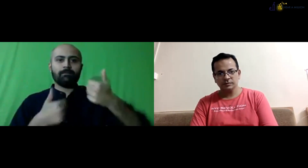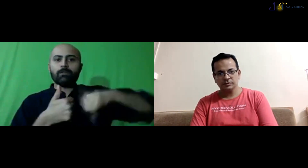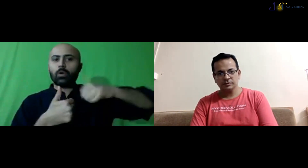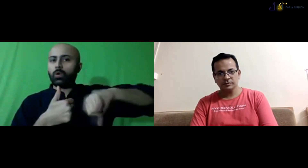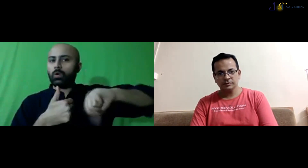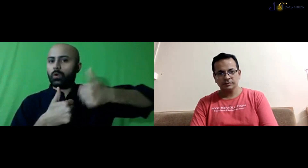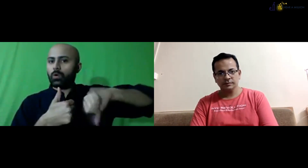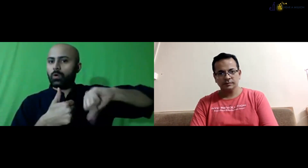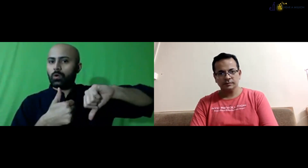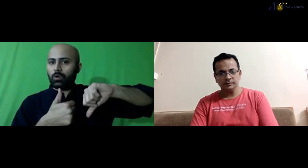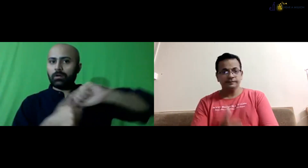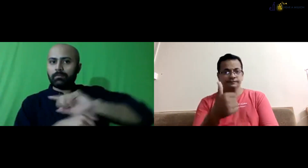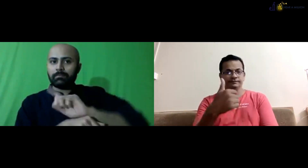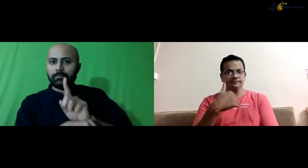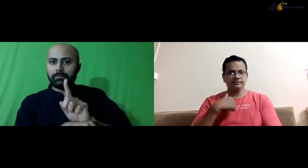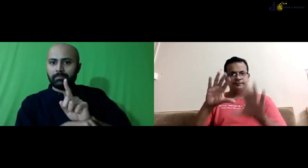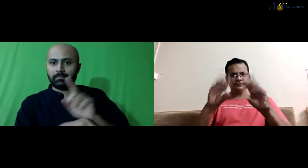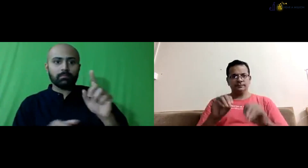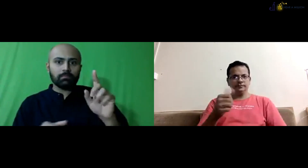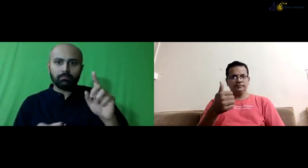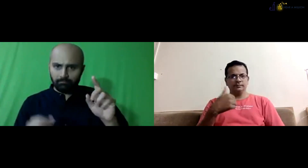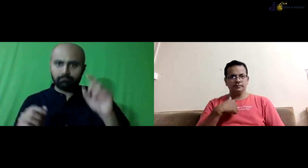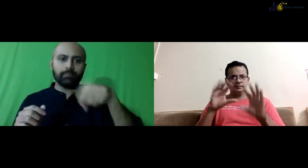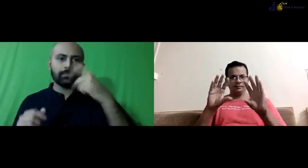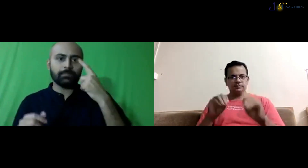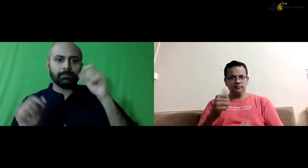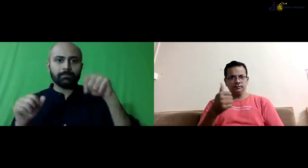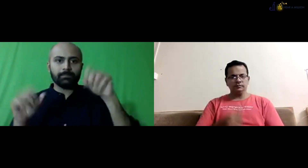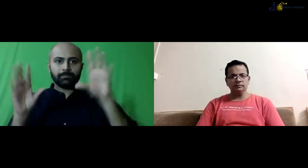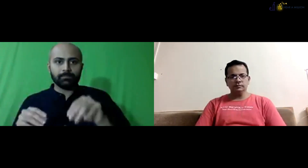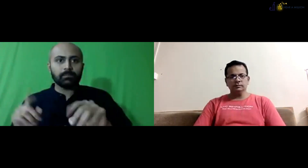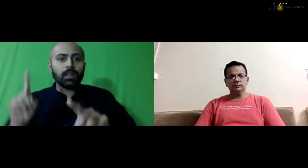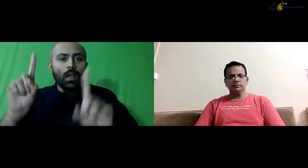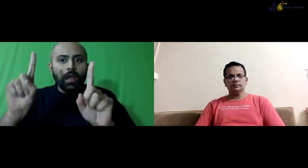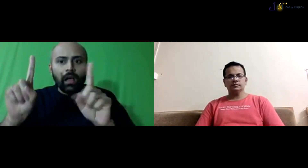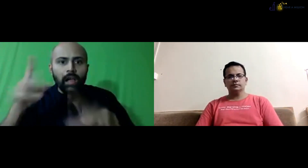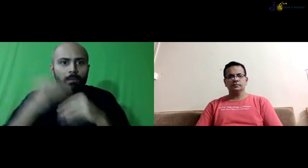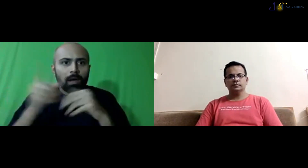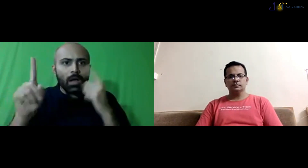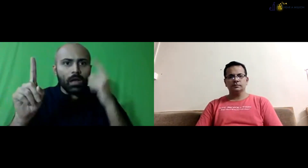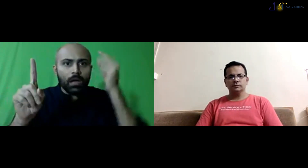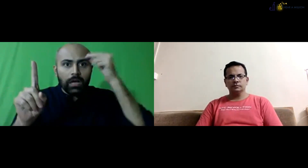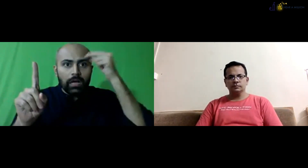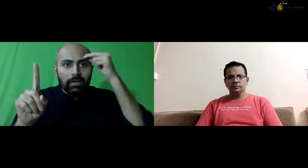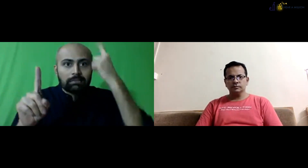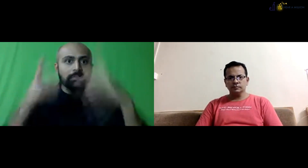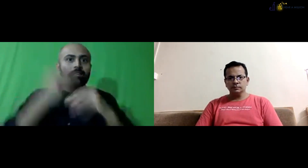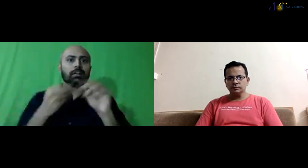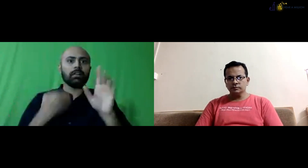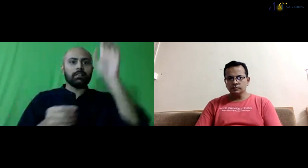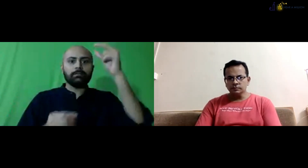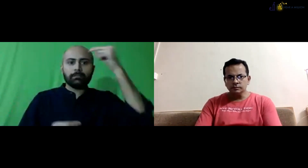for being so patient. So it will just take 2 minutes to fill up the feedback form. Rajesh here. Okay, I'm just turning off my